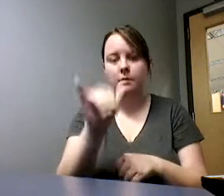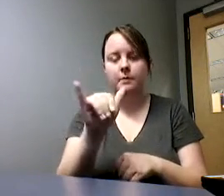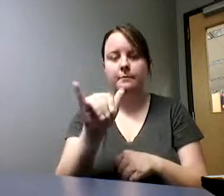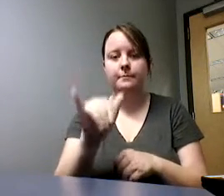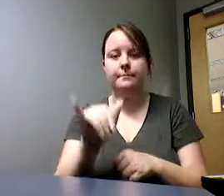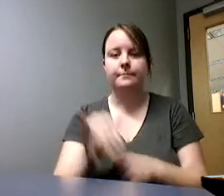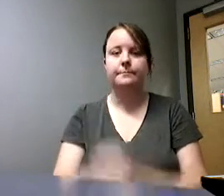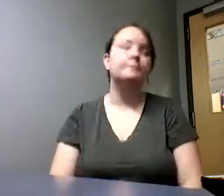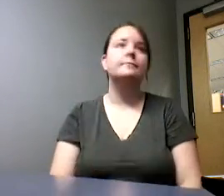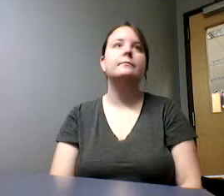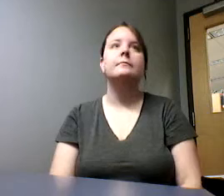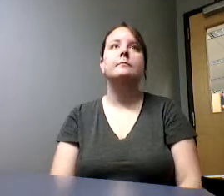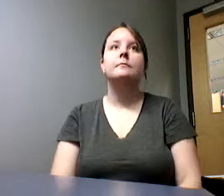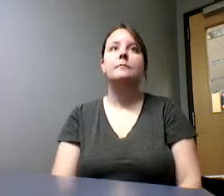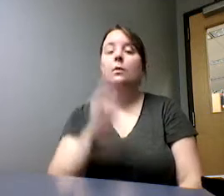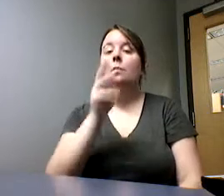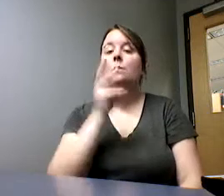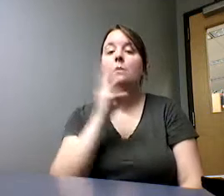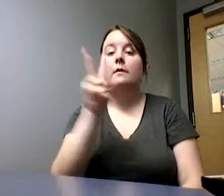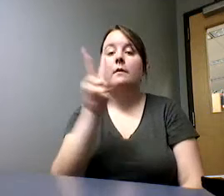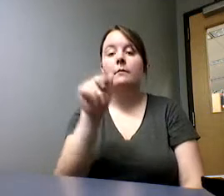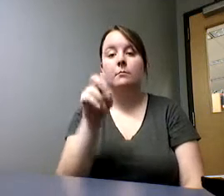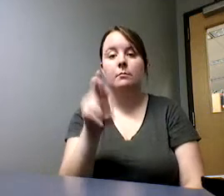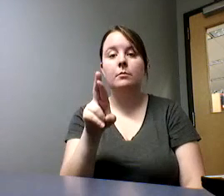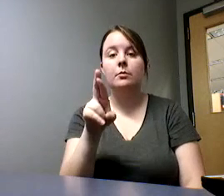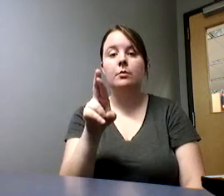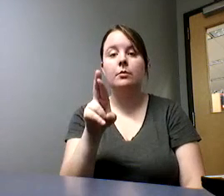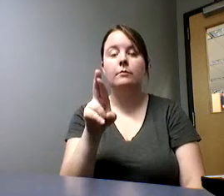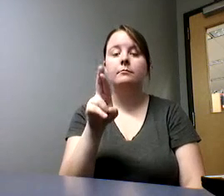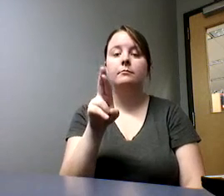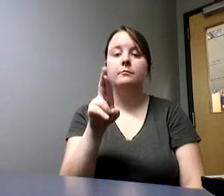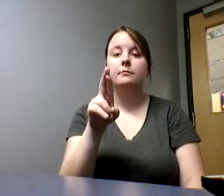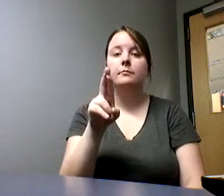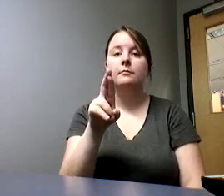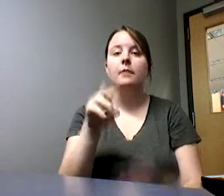in the atmosphere, or water vapor in the air. That's humidity.